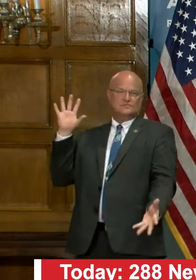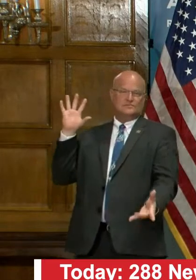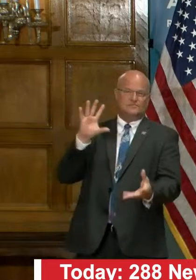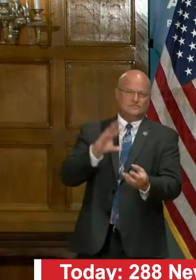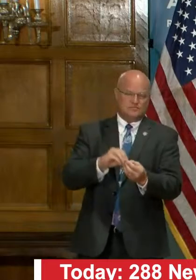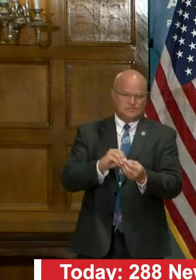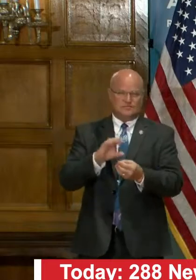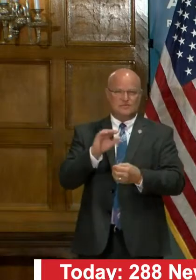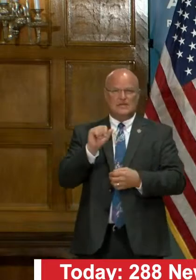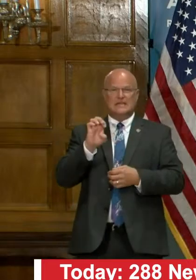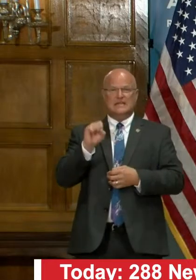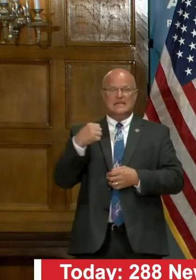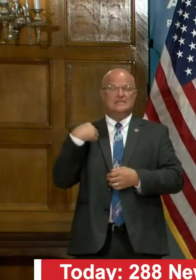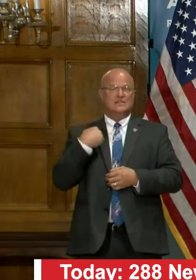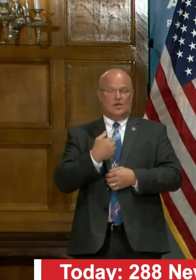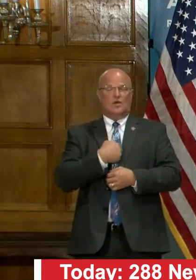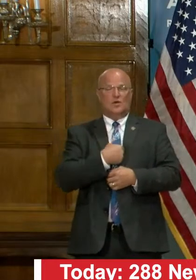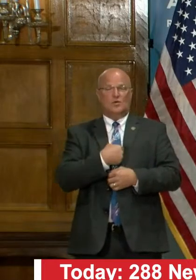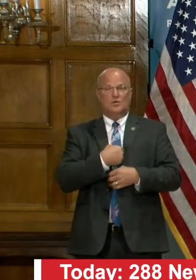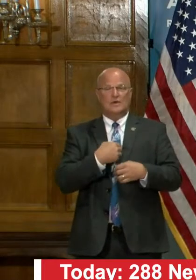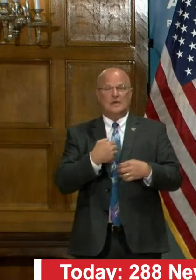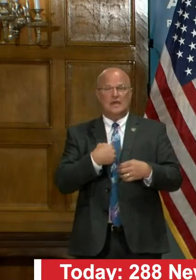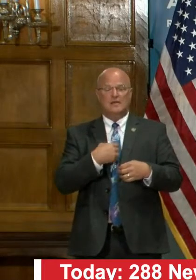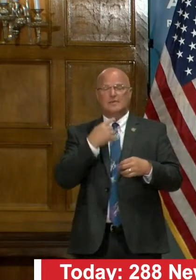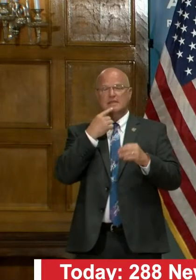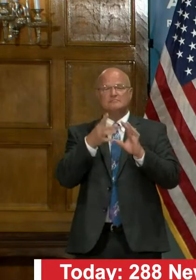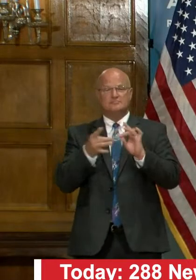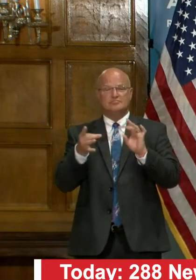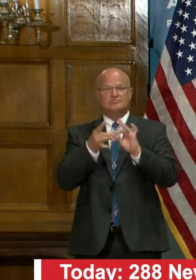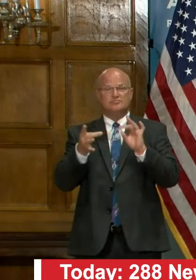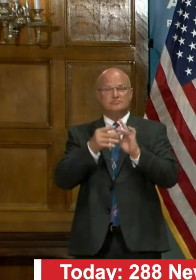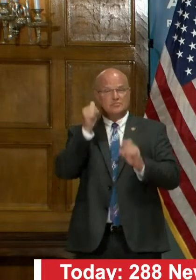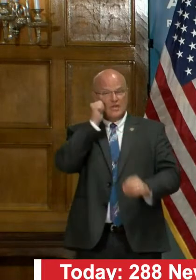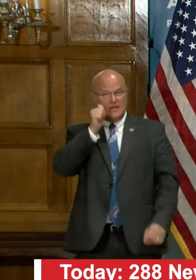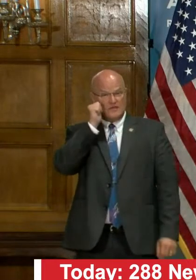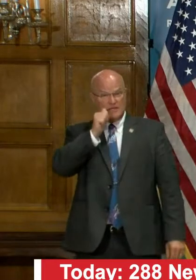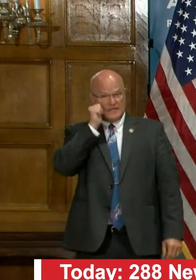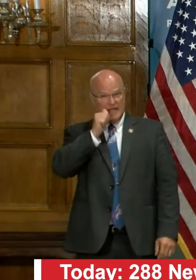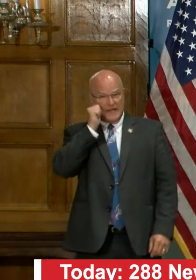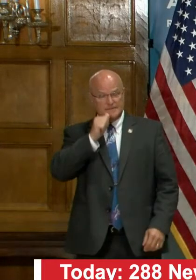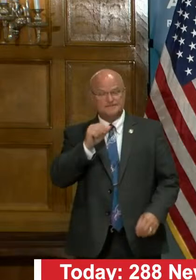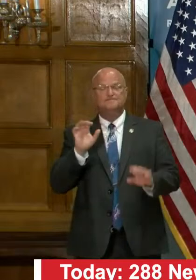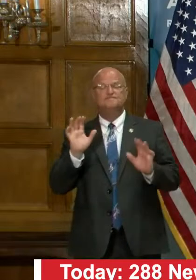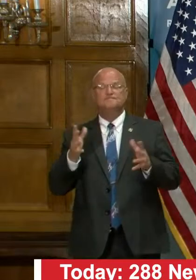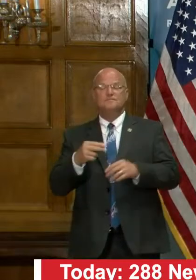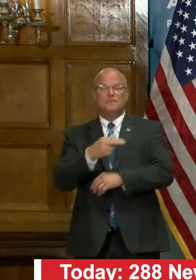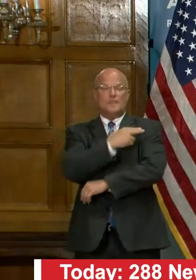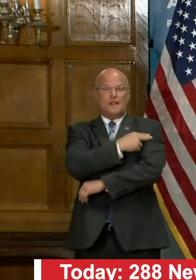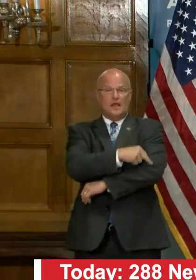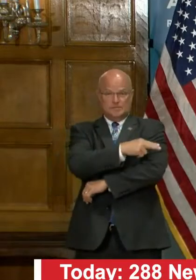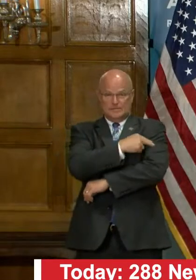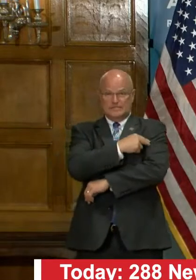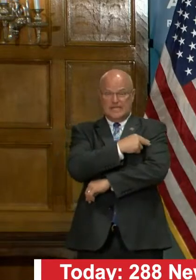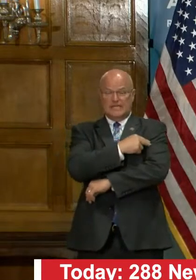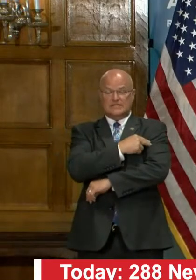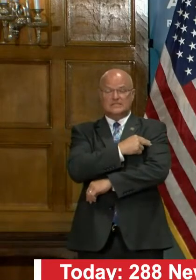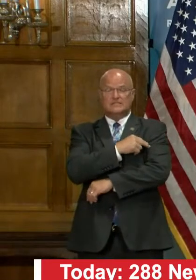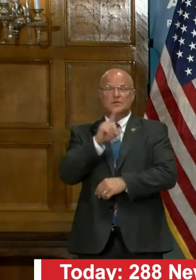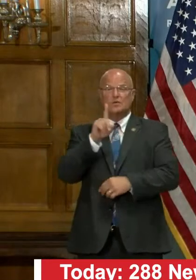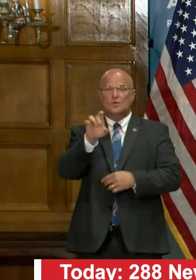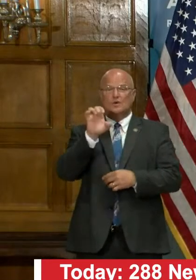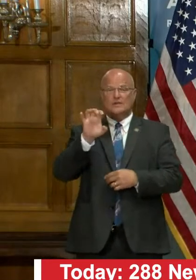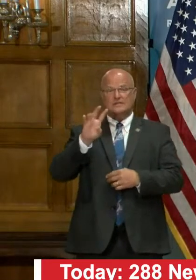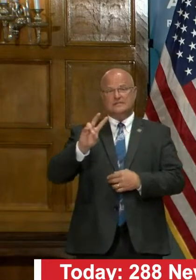of cases, which we have been reciting every day. In terms of hospitalizations, there's